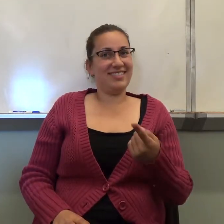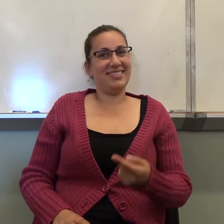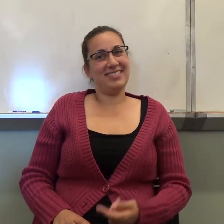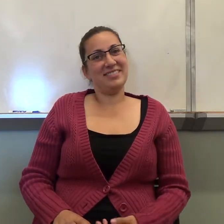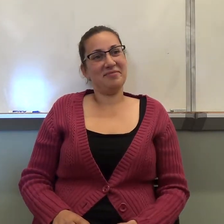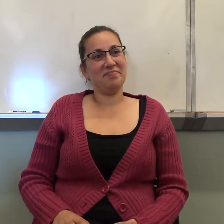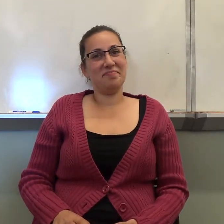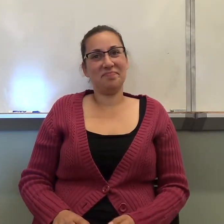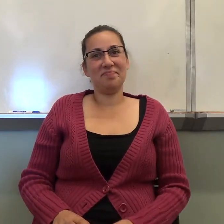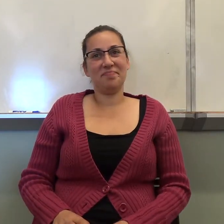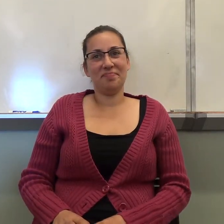Here's another one.